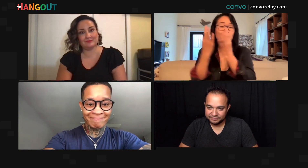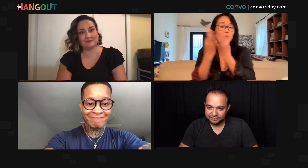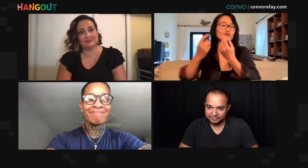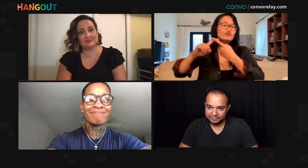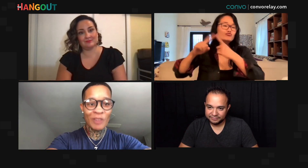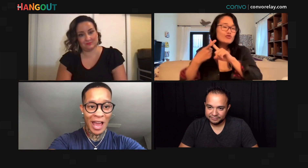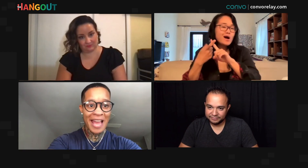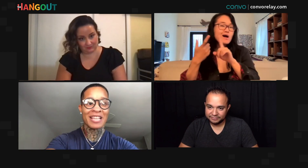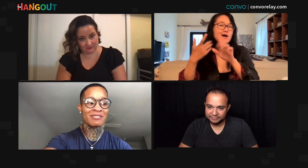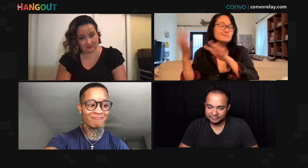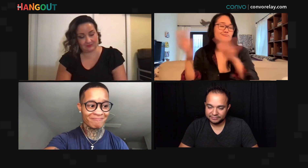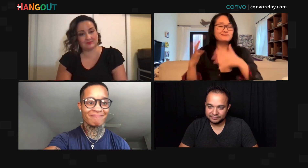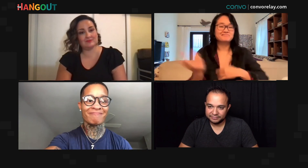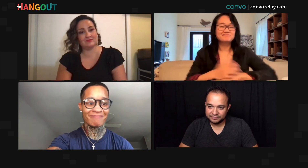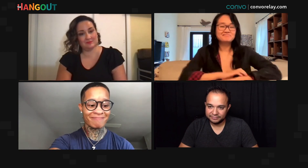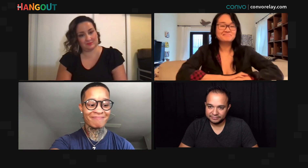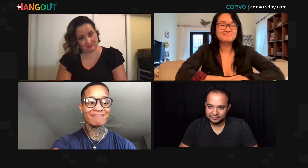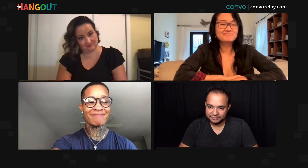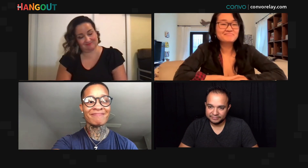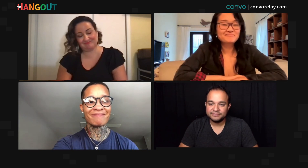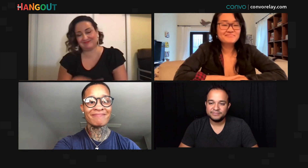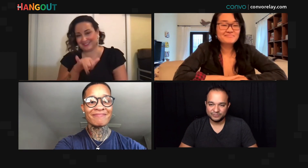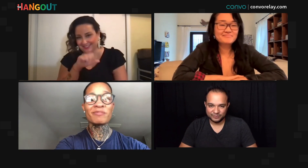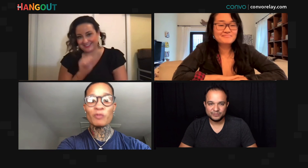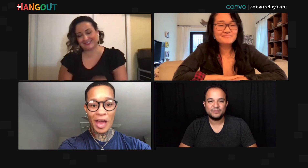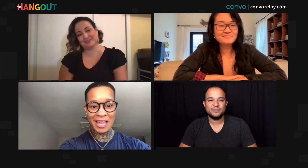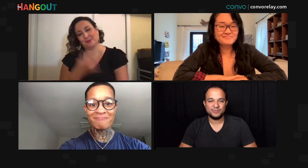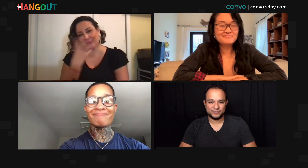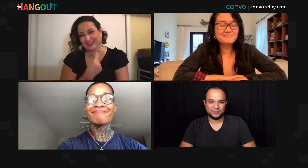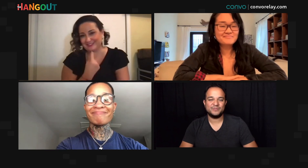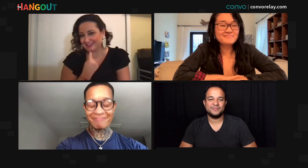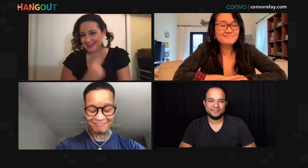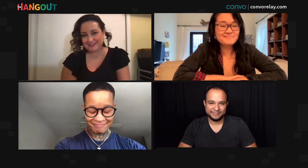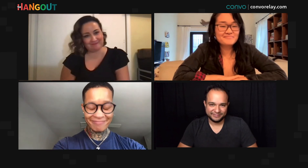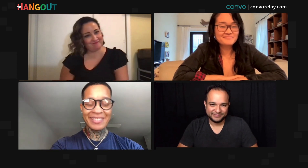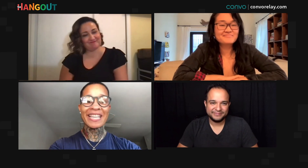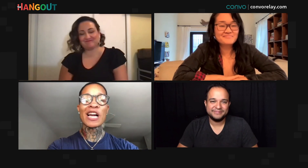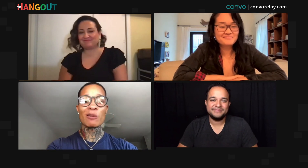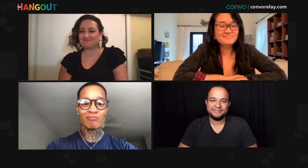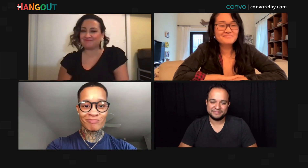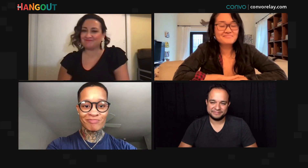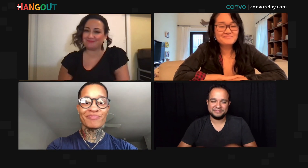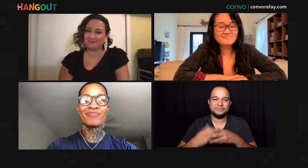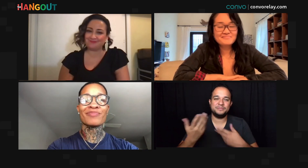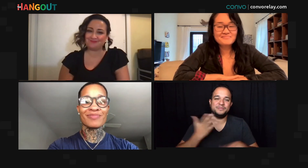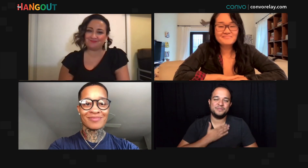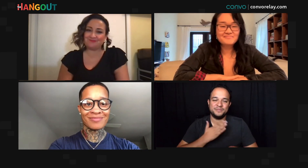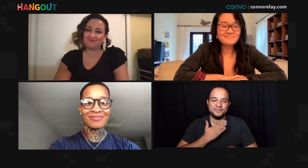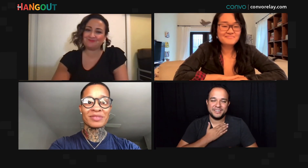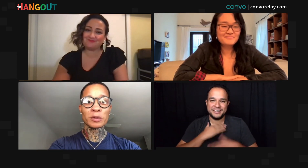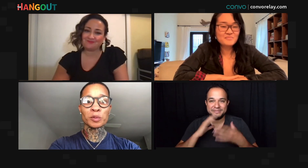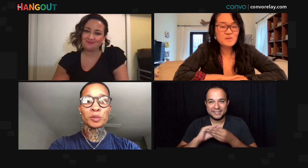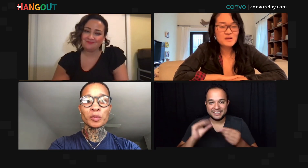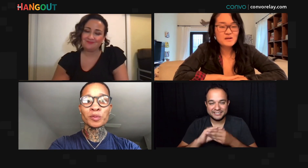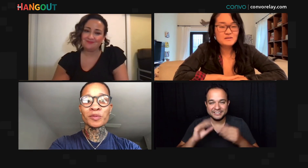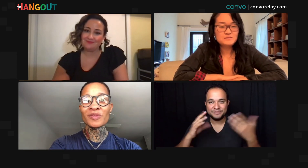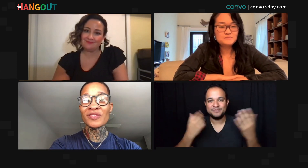the day when I went to the school for the deaf, my family, my friends. It all sticks. This is Melissa. Beautifully said. This